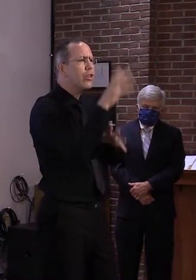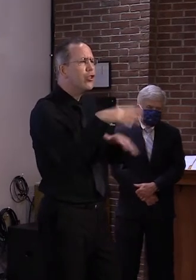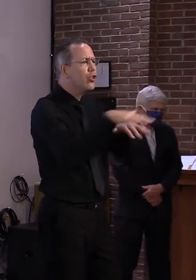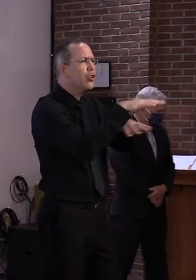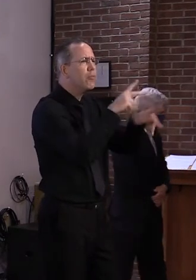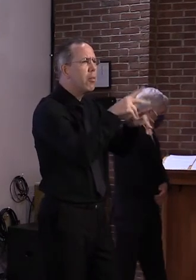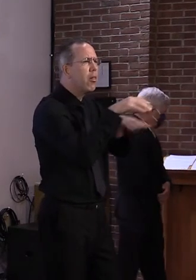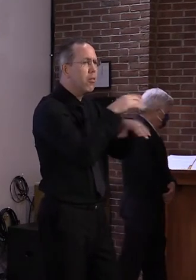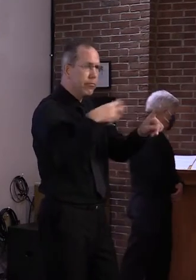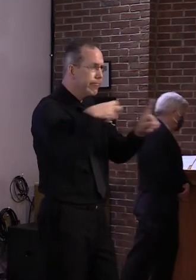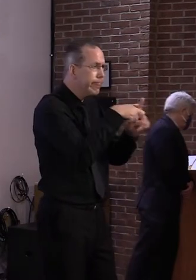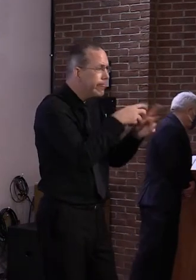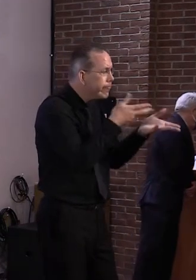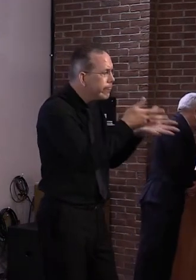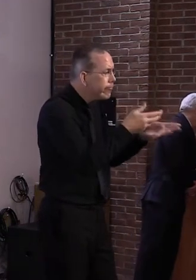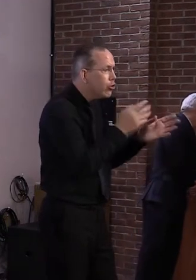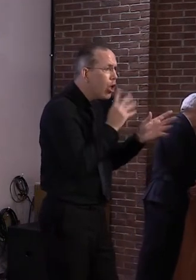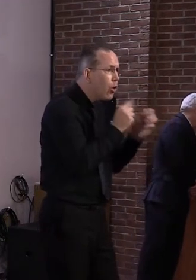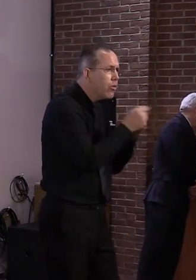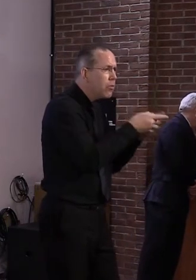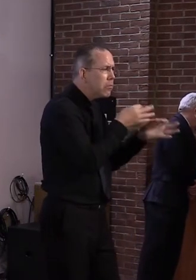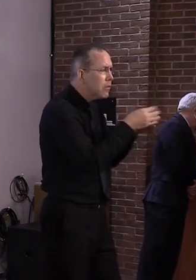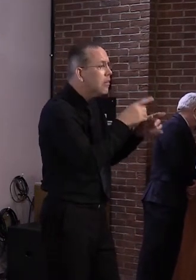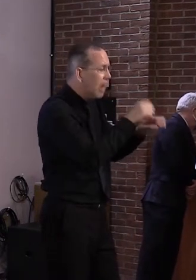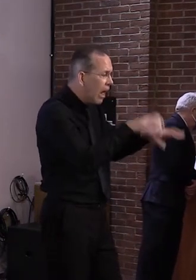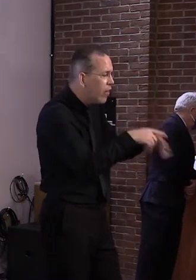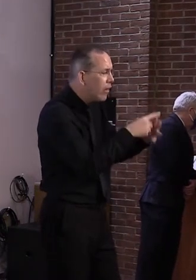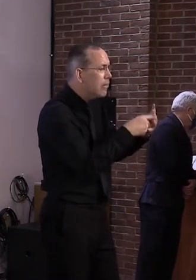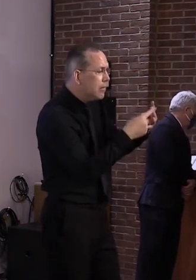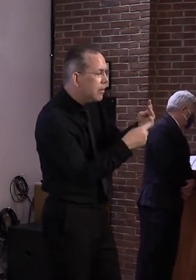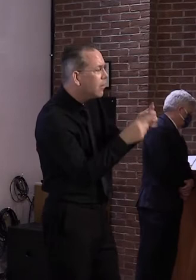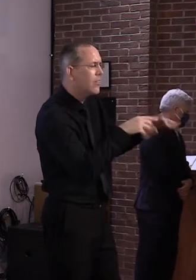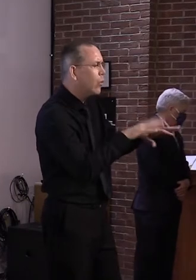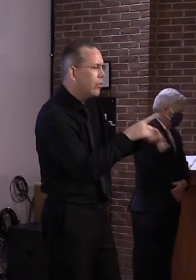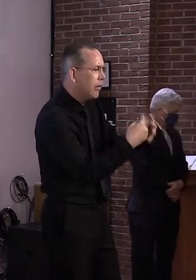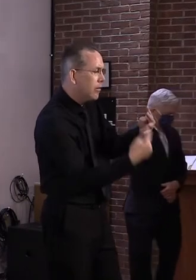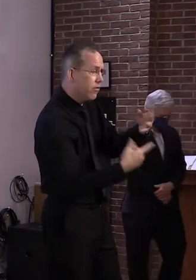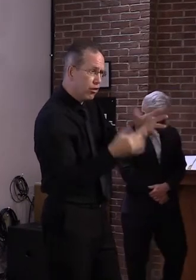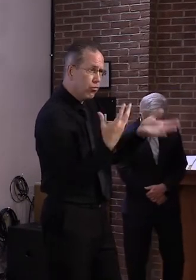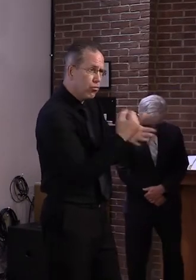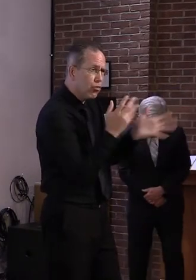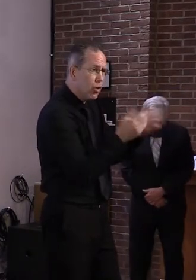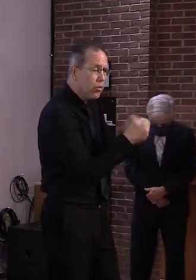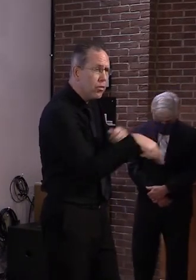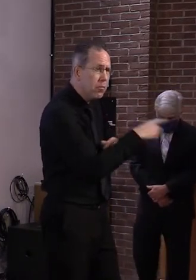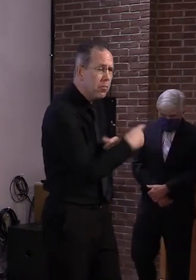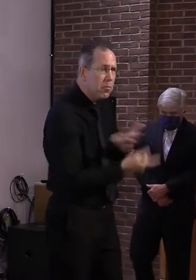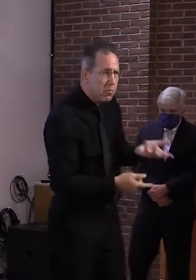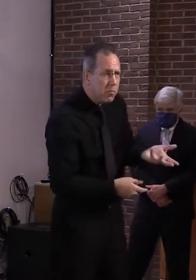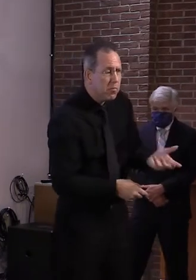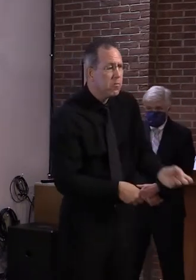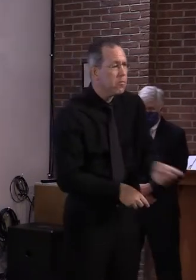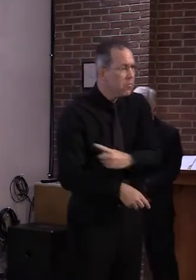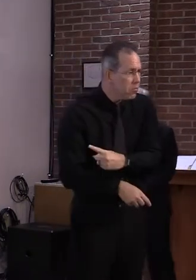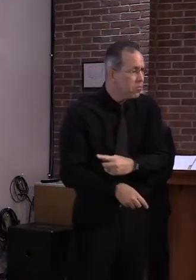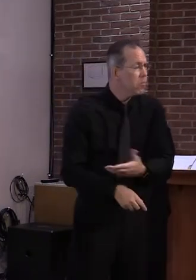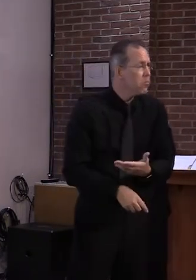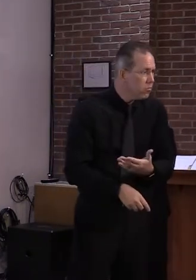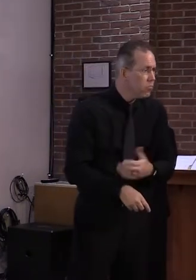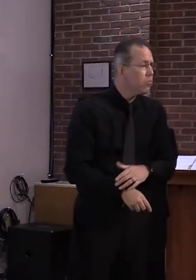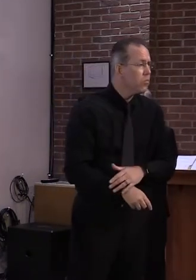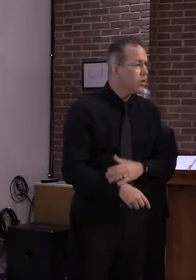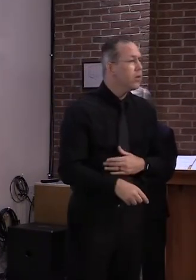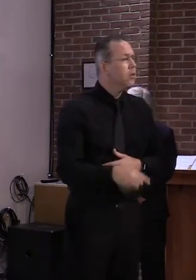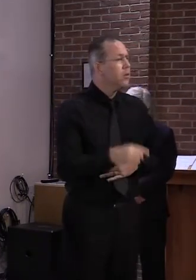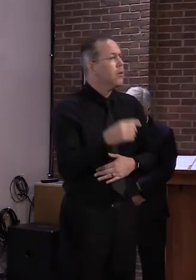police have done a great job in trying to connect with the organizers of any of these events to make sure